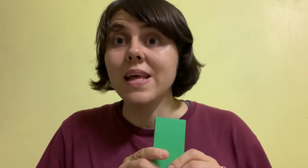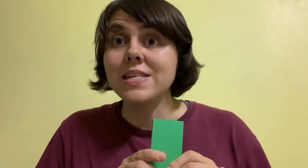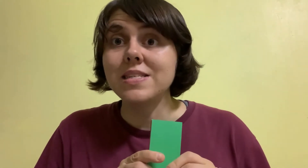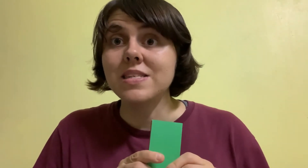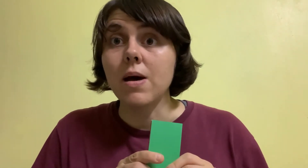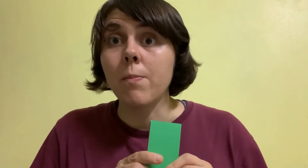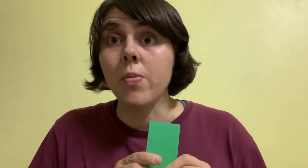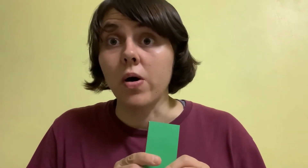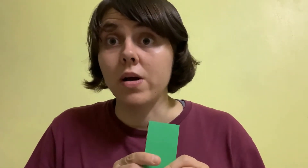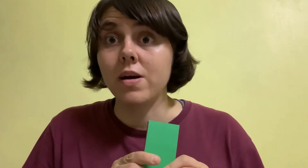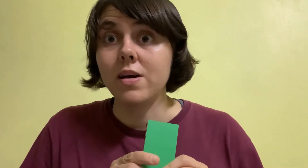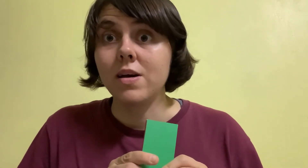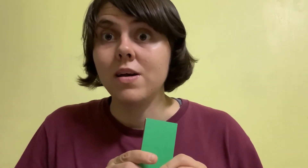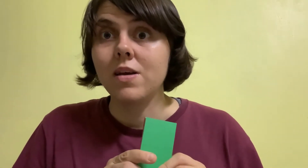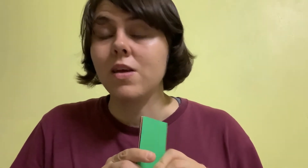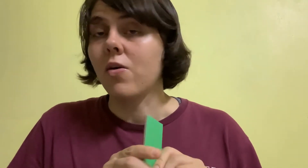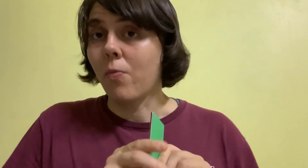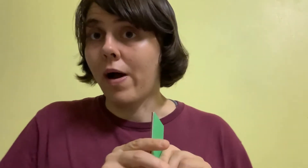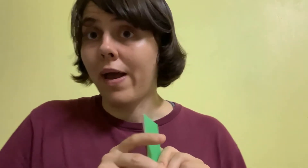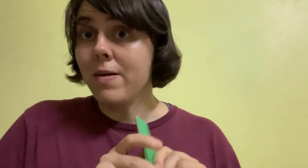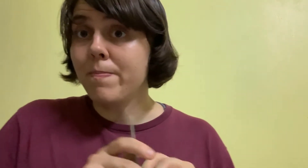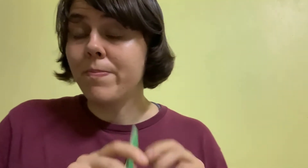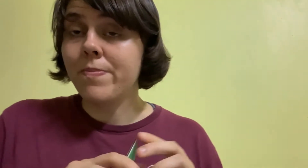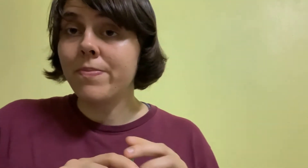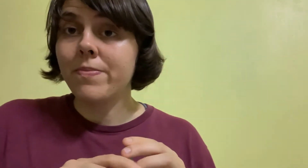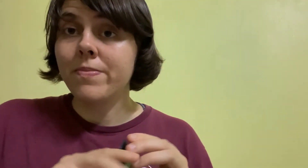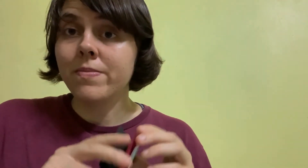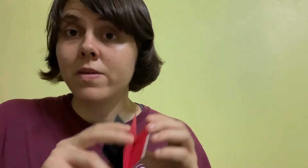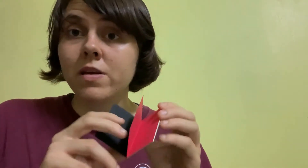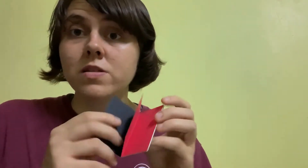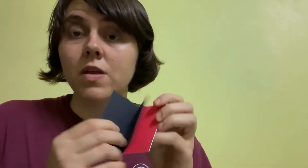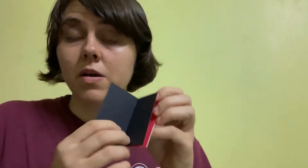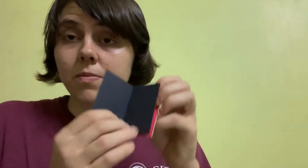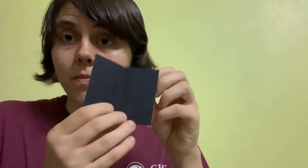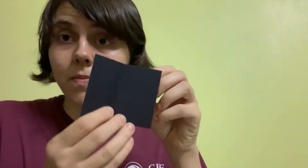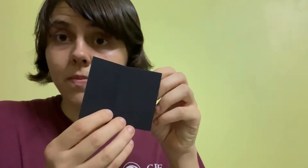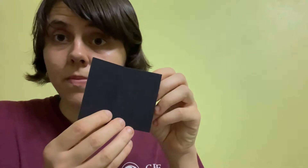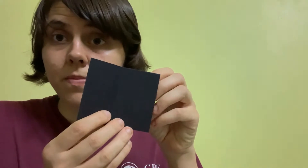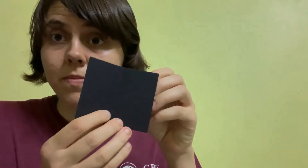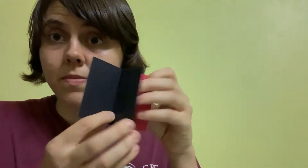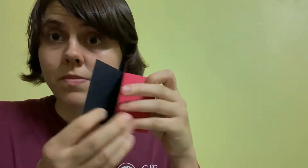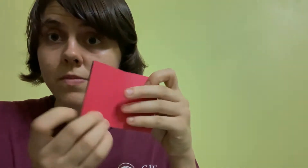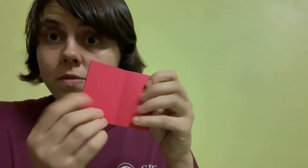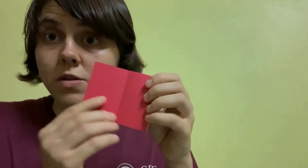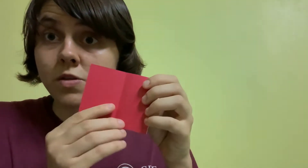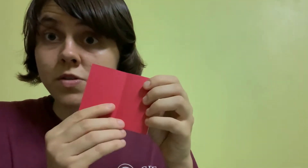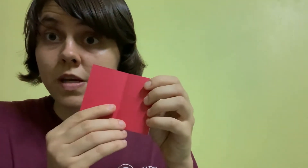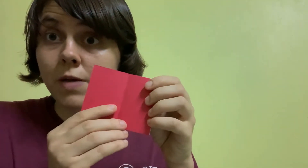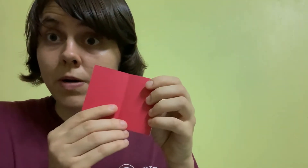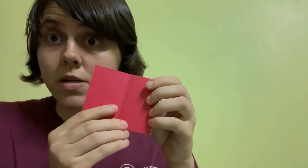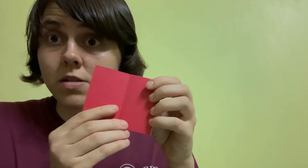Wordless Book. You know why? Because look, you see any words?